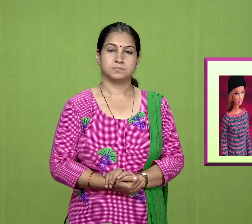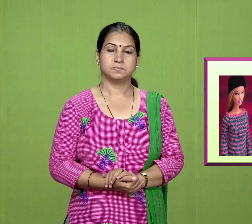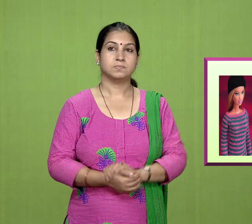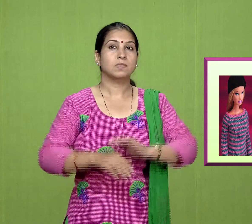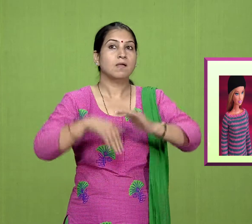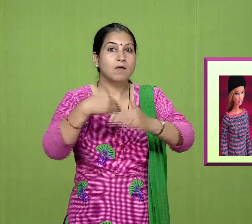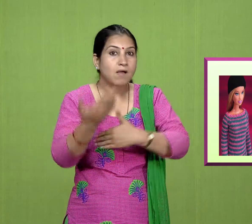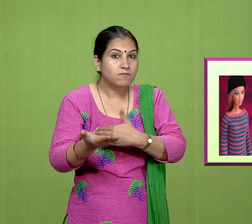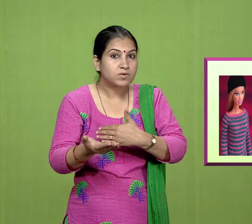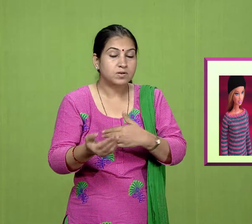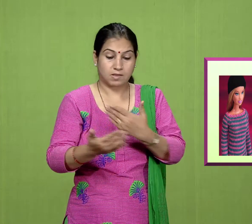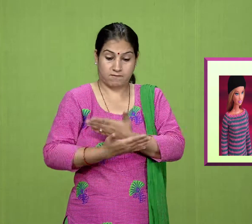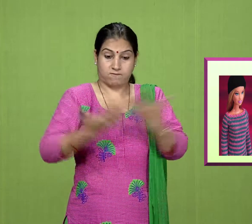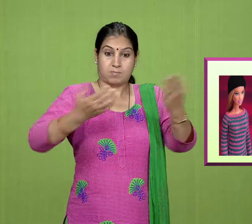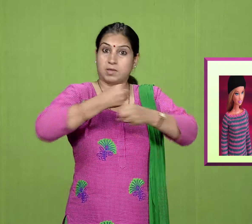After the fabric is made,